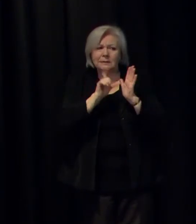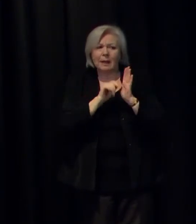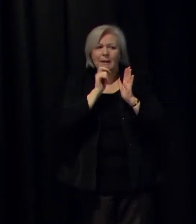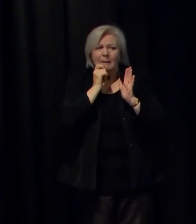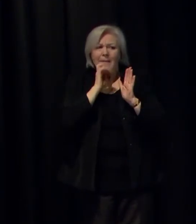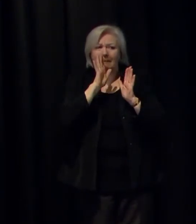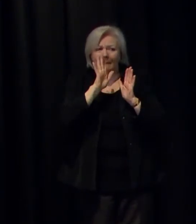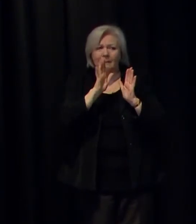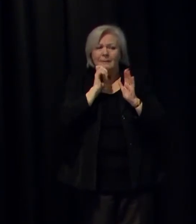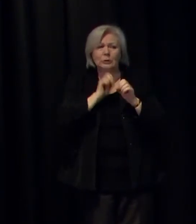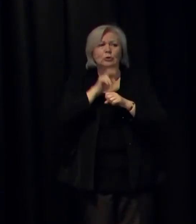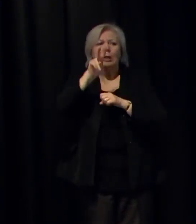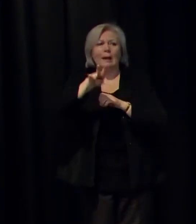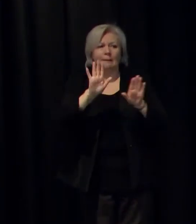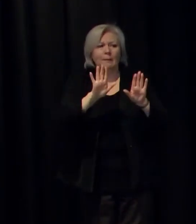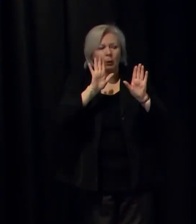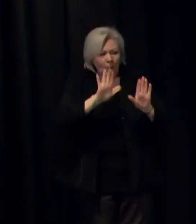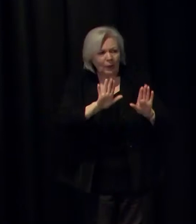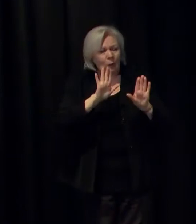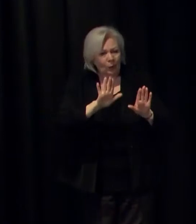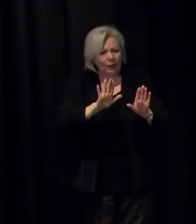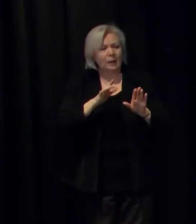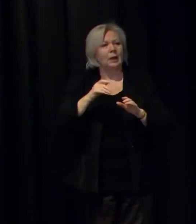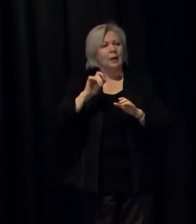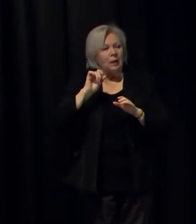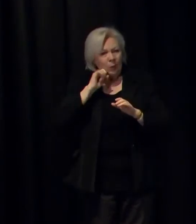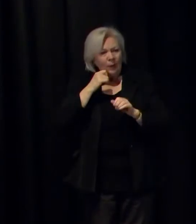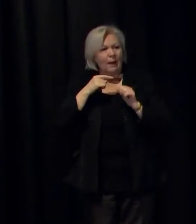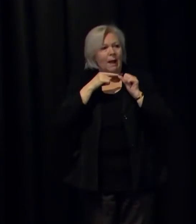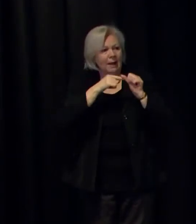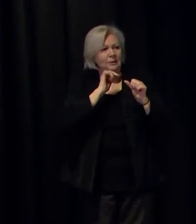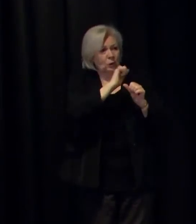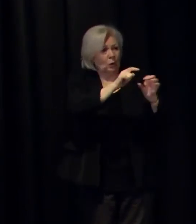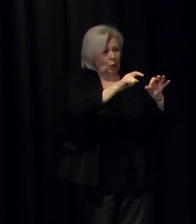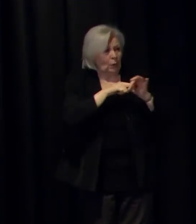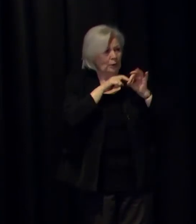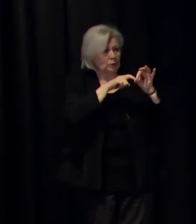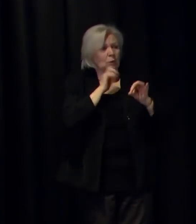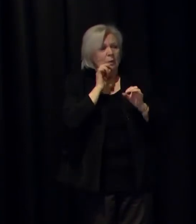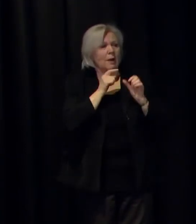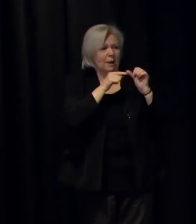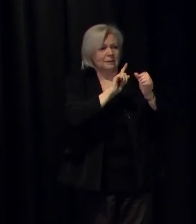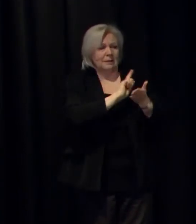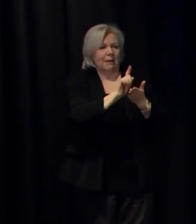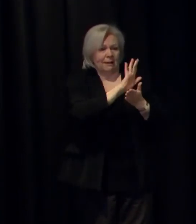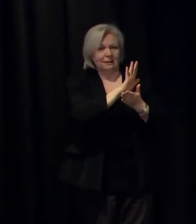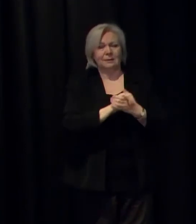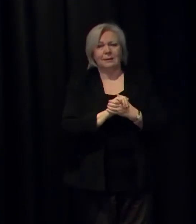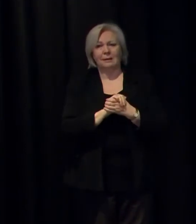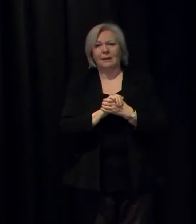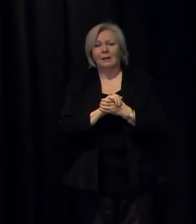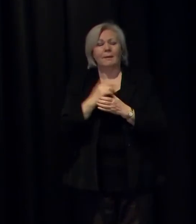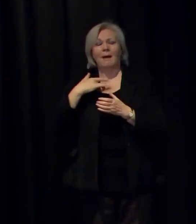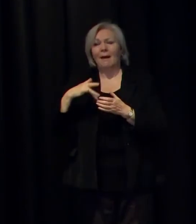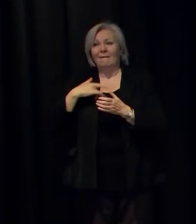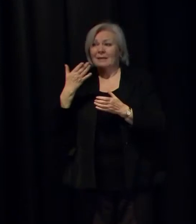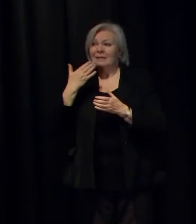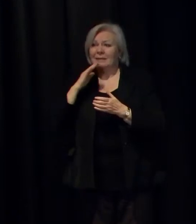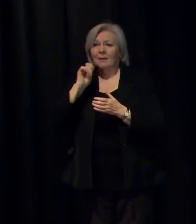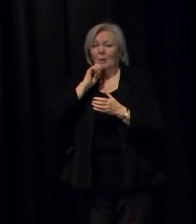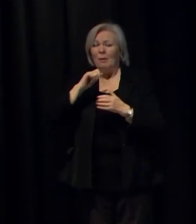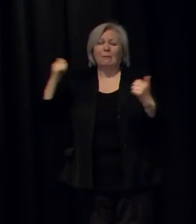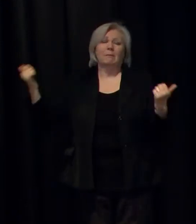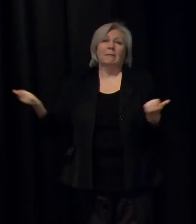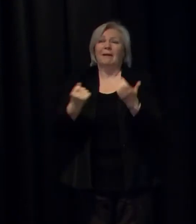you answers to many of the questions that you've been asking, and I think we're going to have a very, very busy summer full of events, large